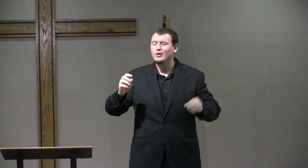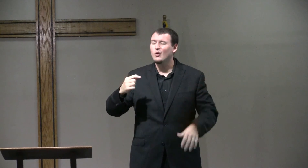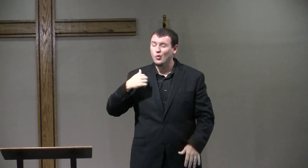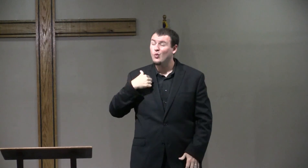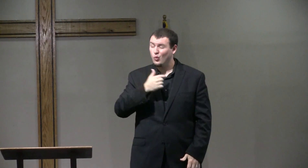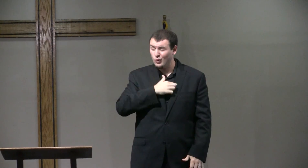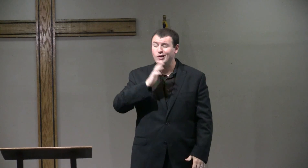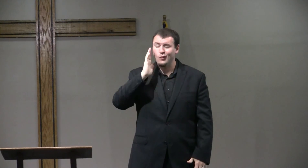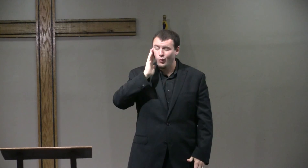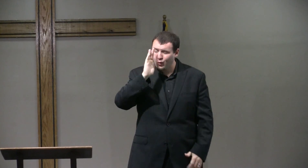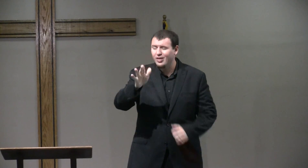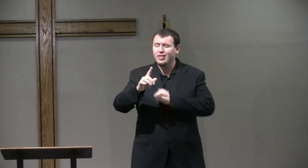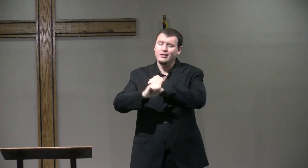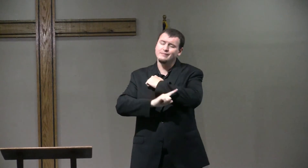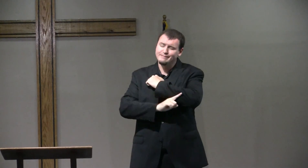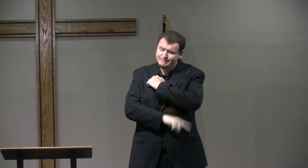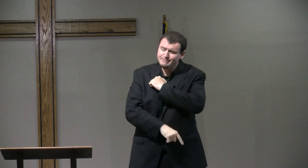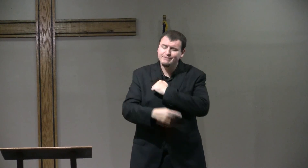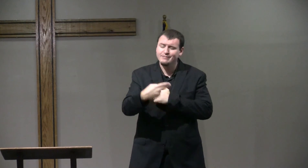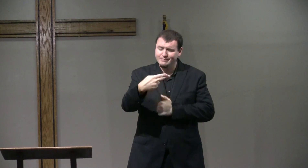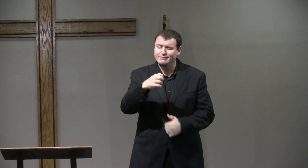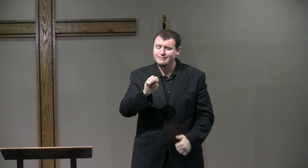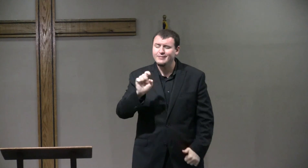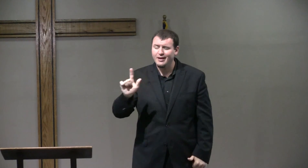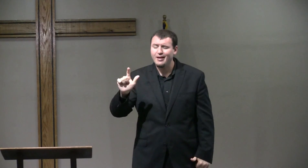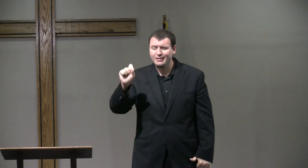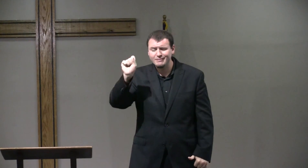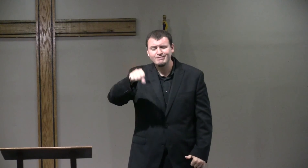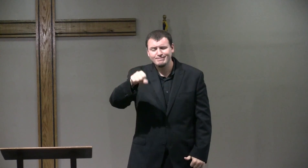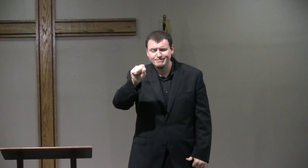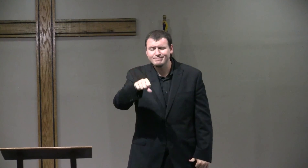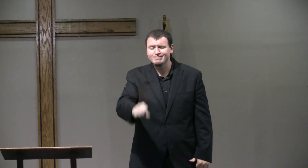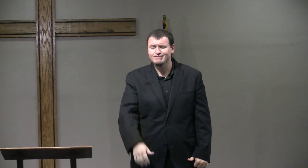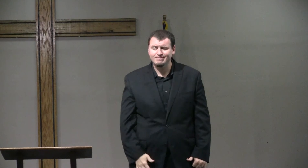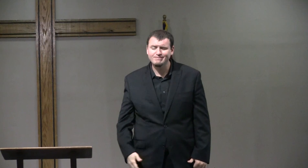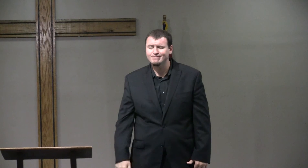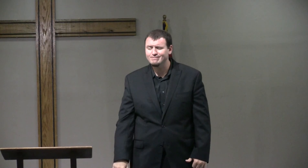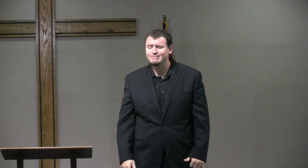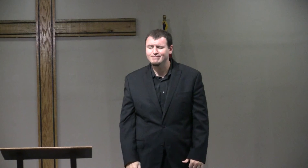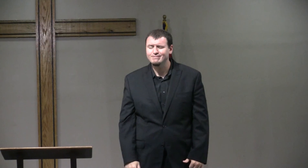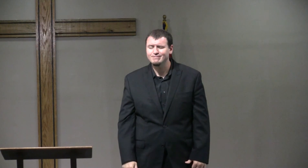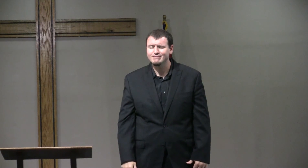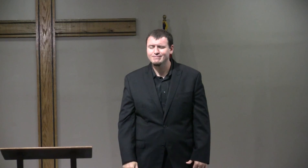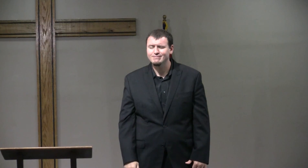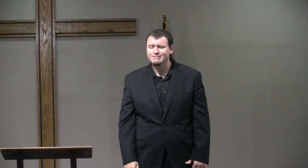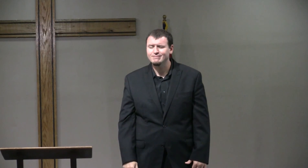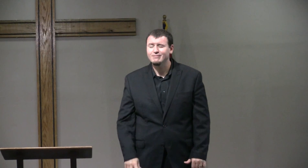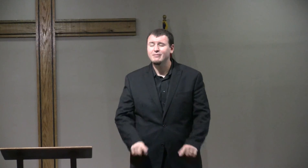And if we were to stand before you without Jesus, our punishment would be hell.